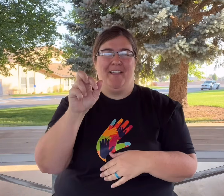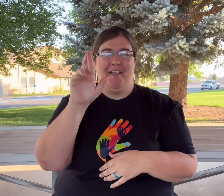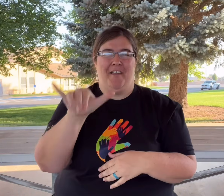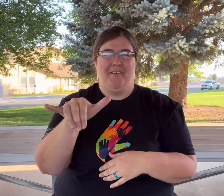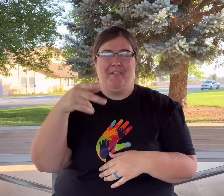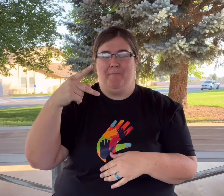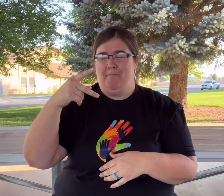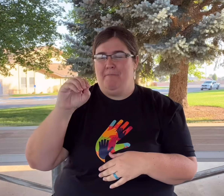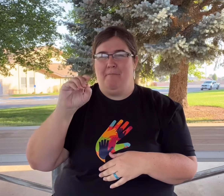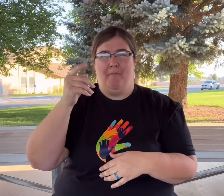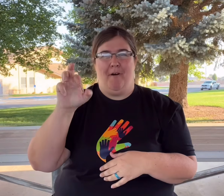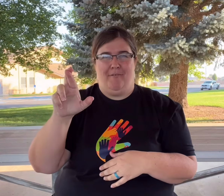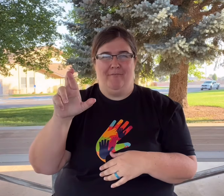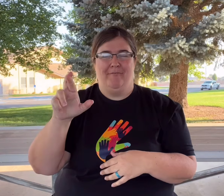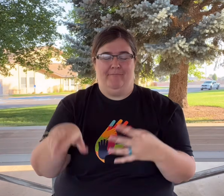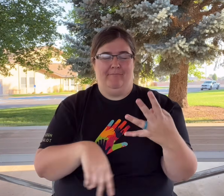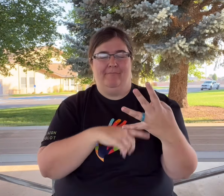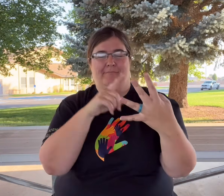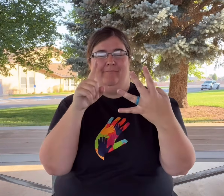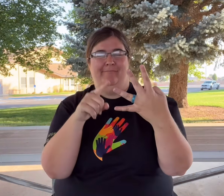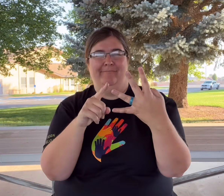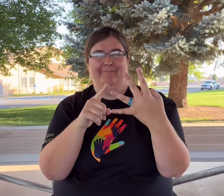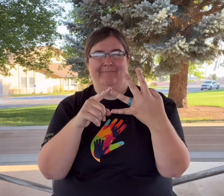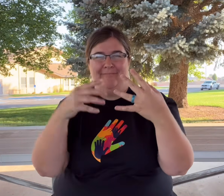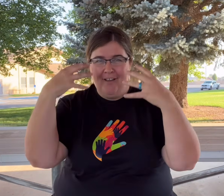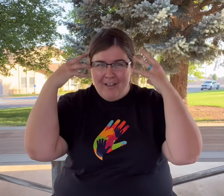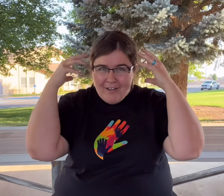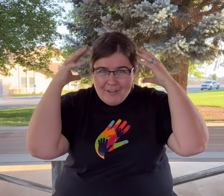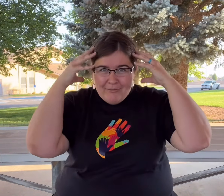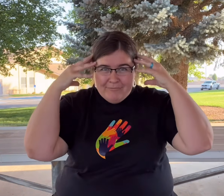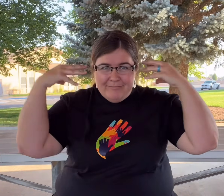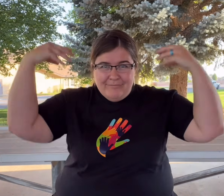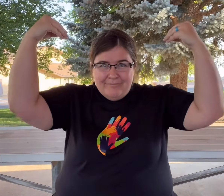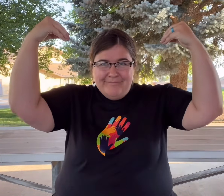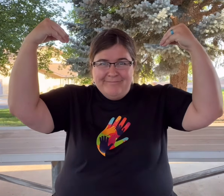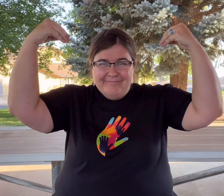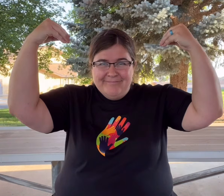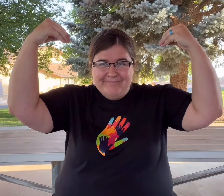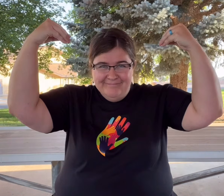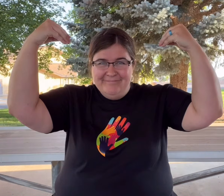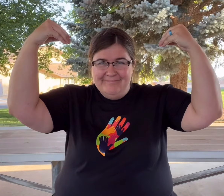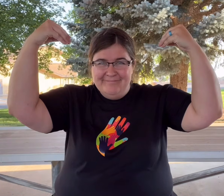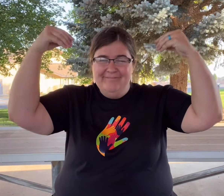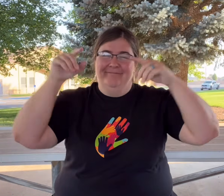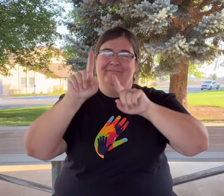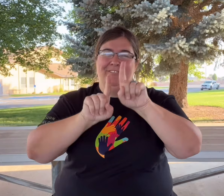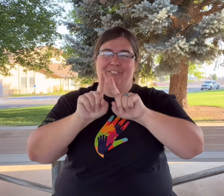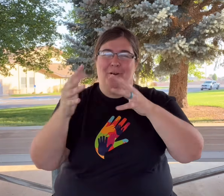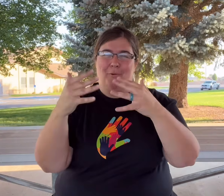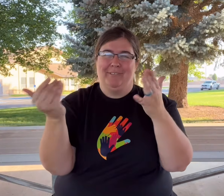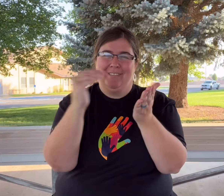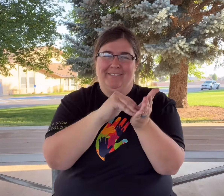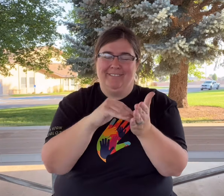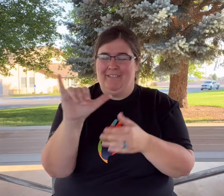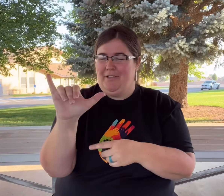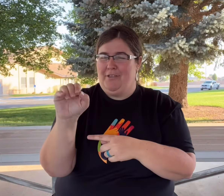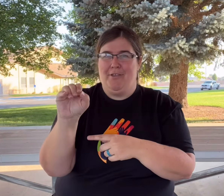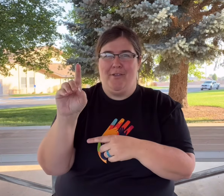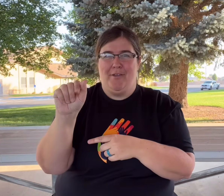with this scar on his head. Third, this name sign shows the character's ears, another Star Wars character,